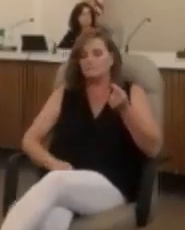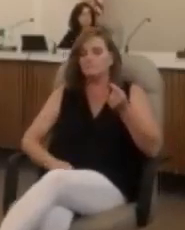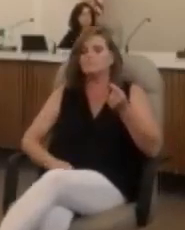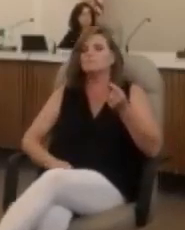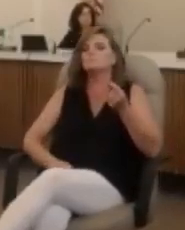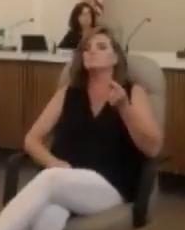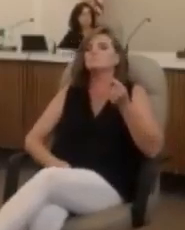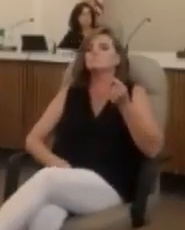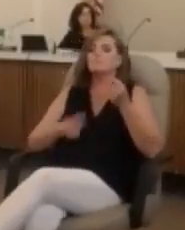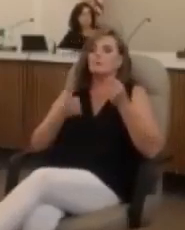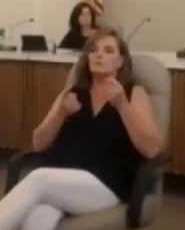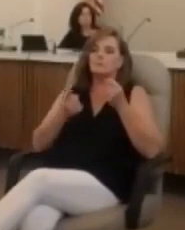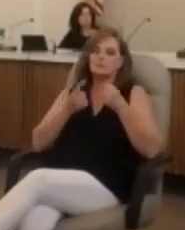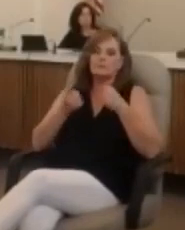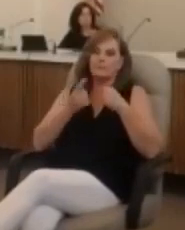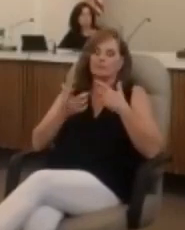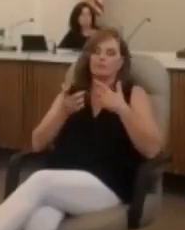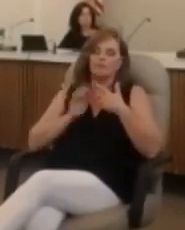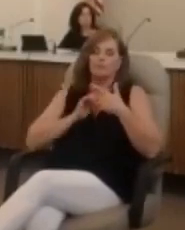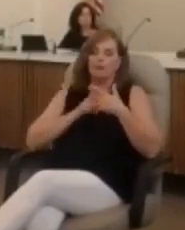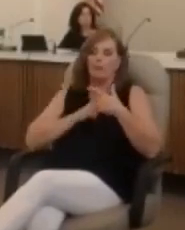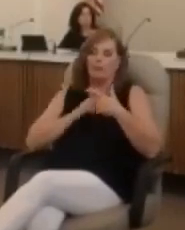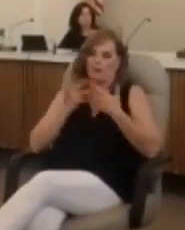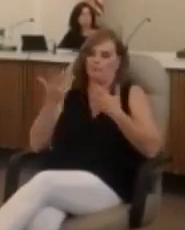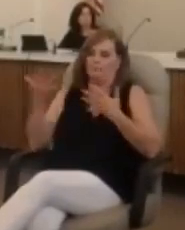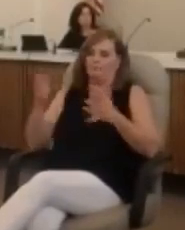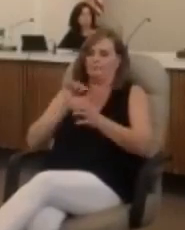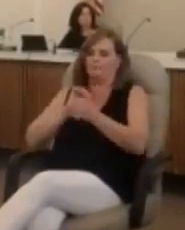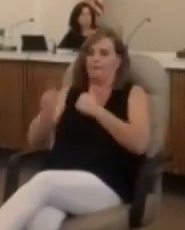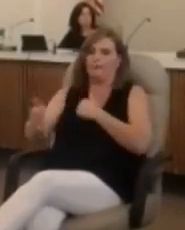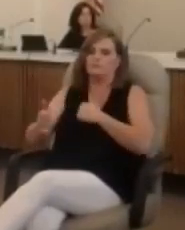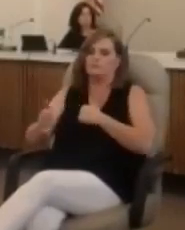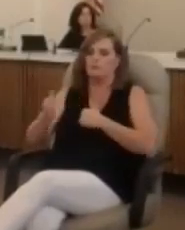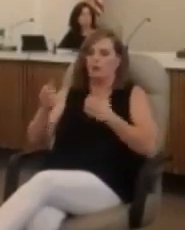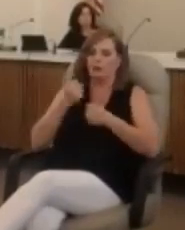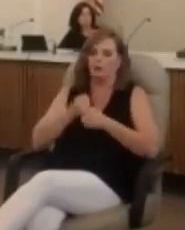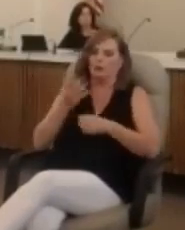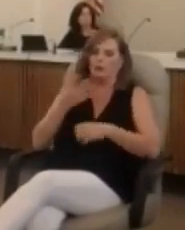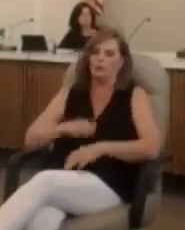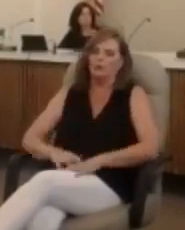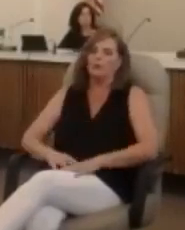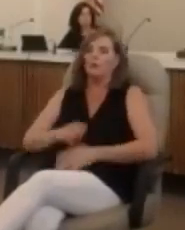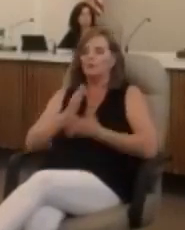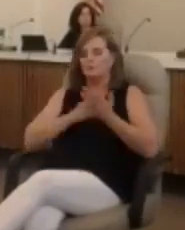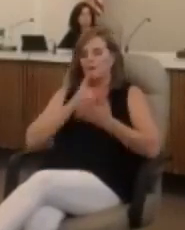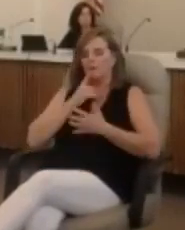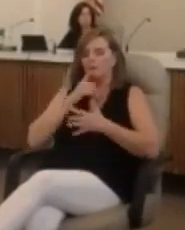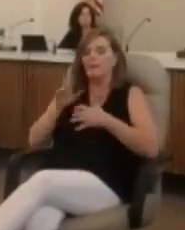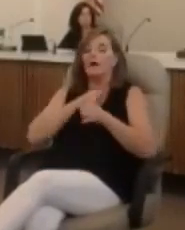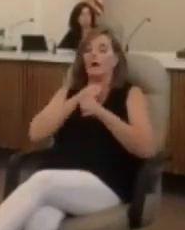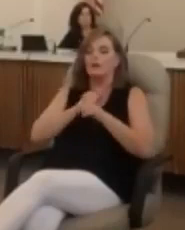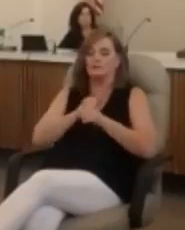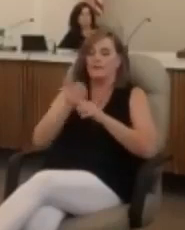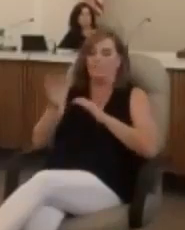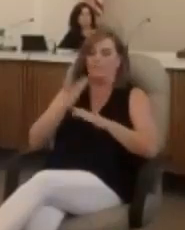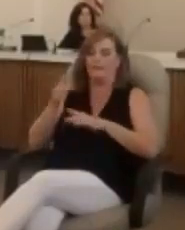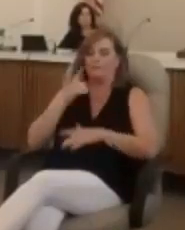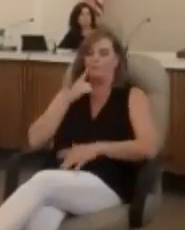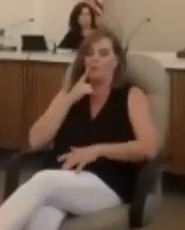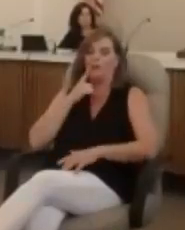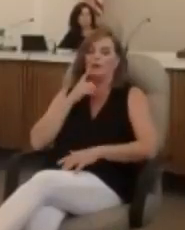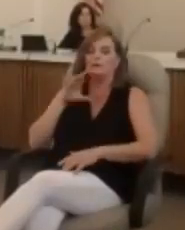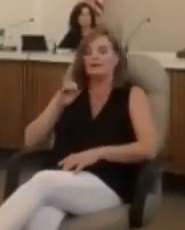something we passed a year ago as part of the comprehensive land use update plan was buffering between